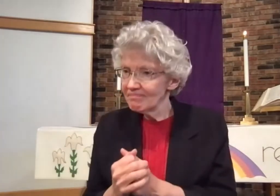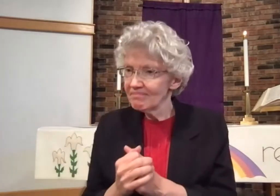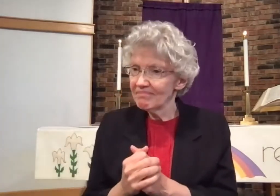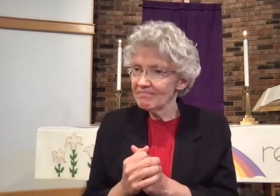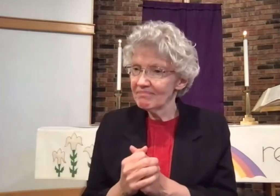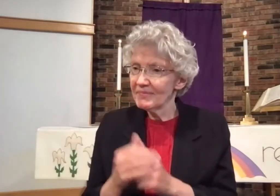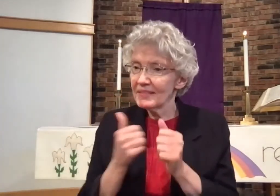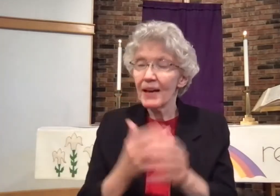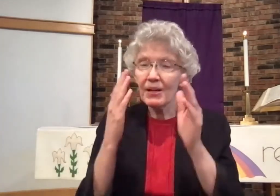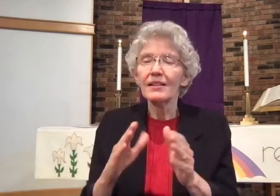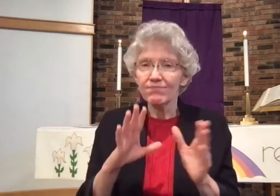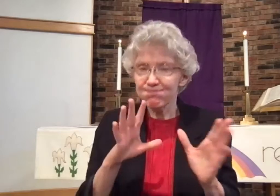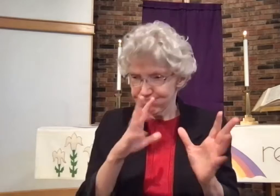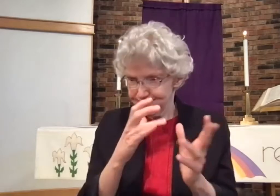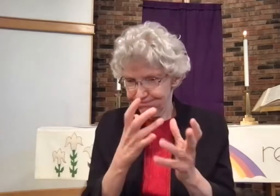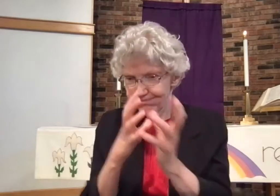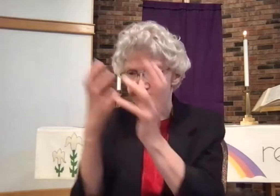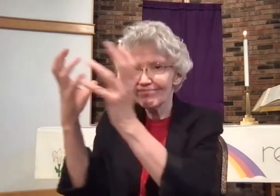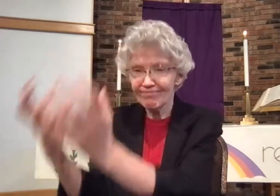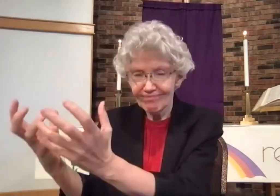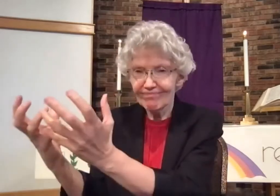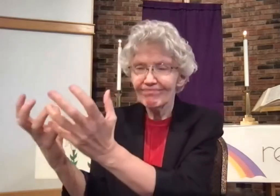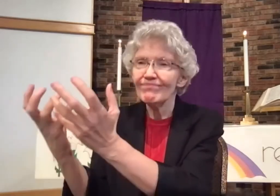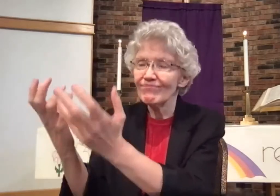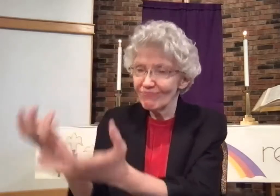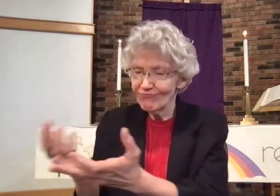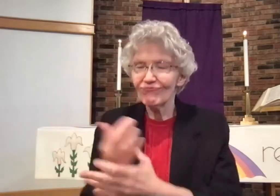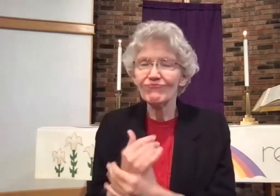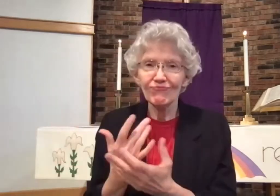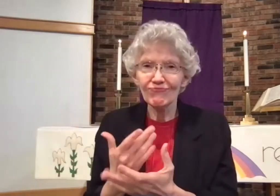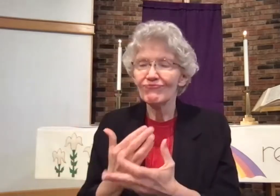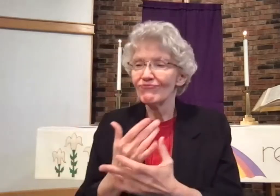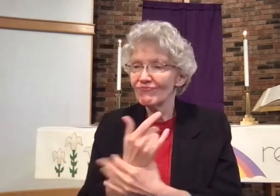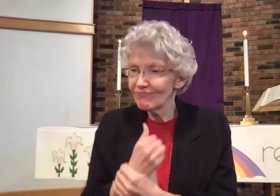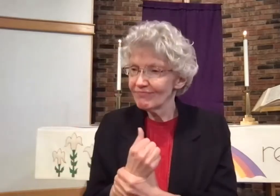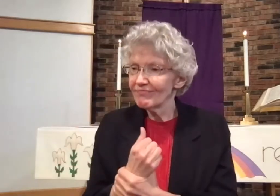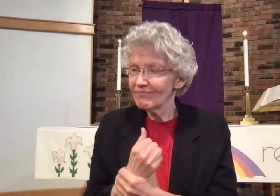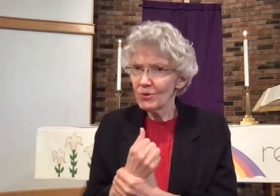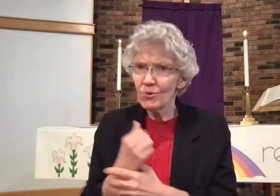On the day of Pentecost, all the Lord's followers were together in one place.